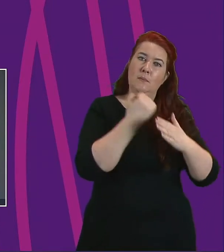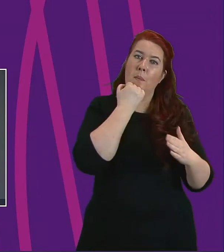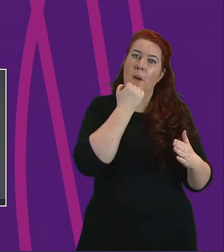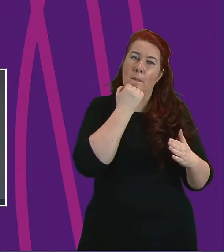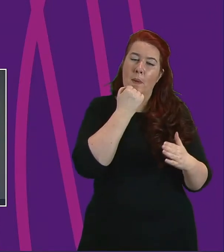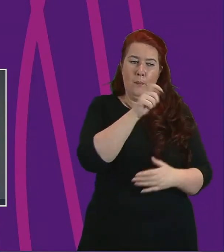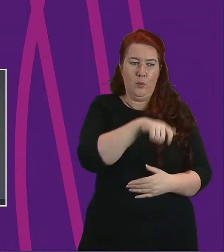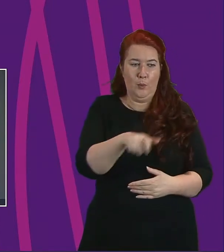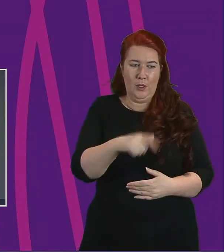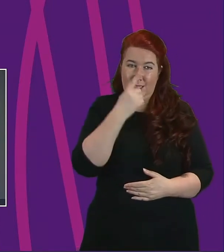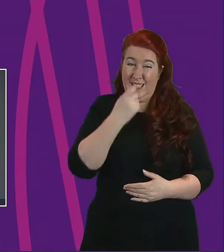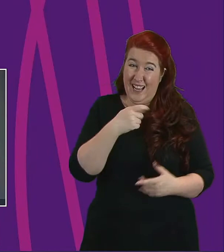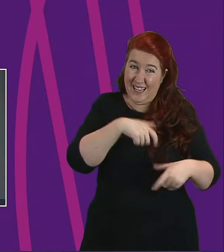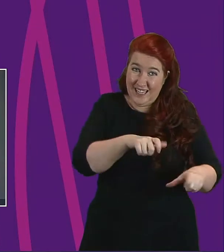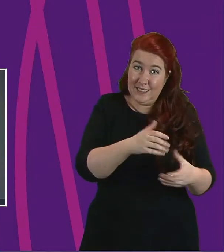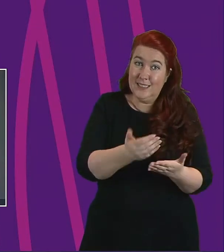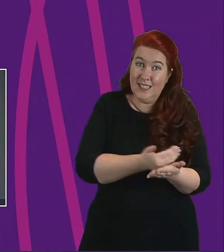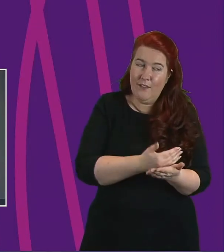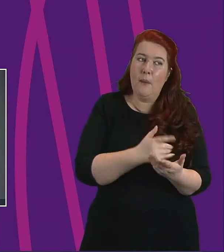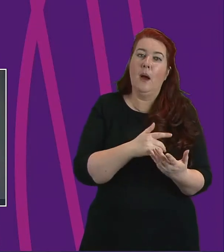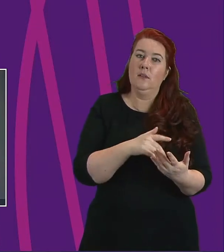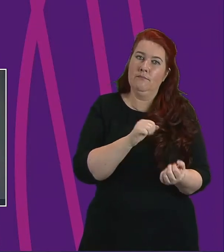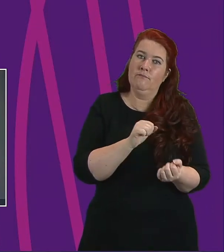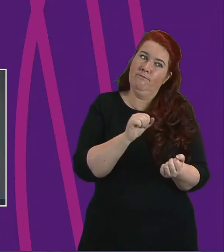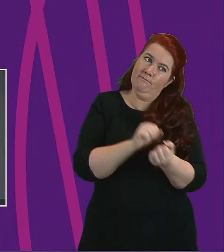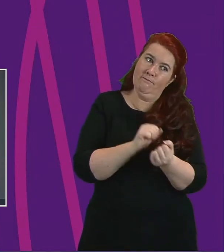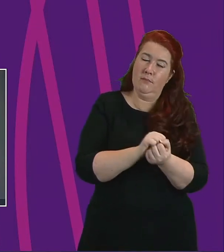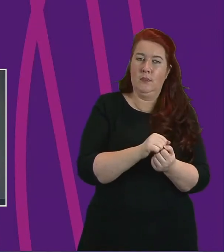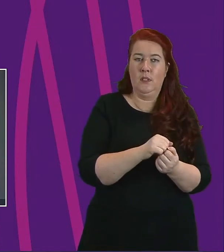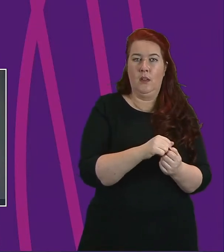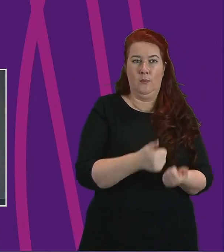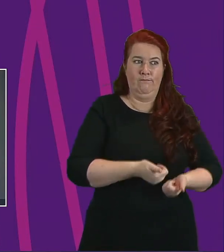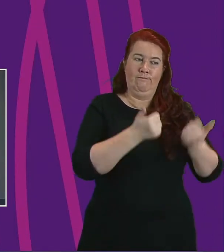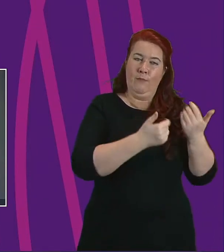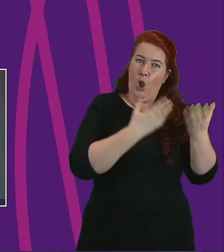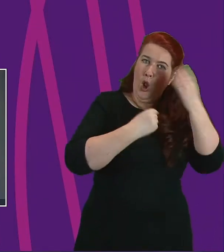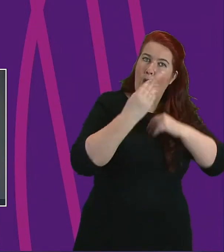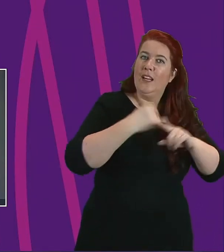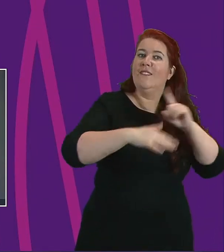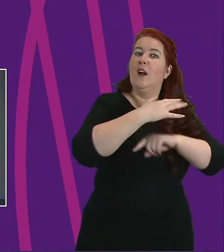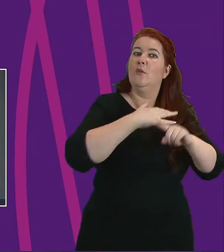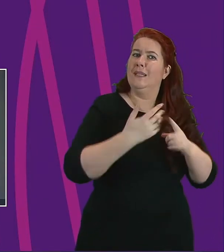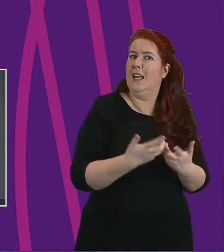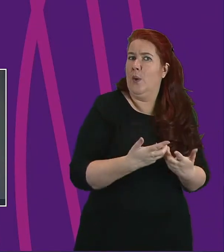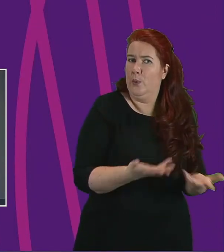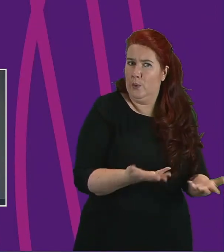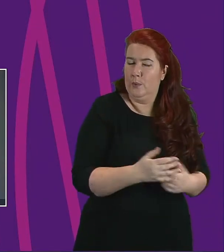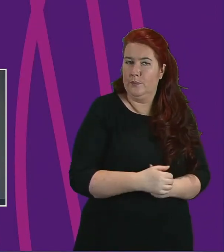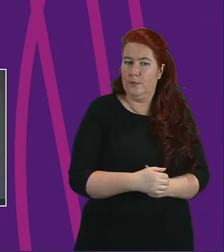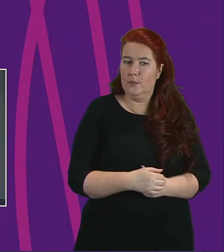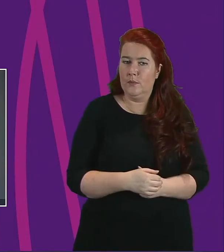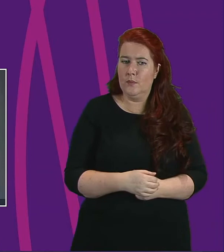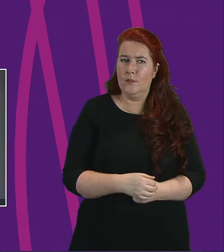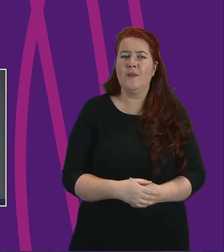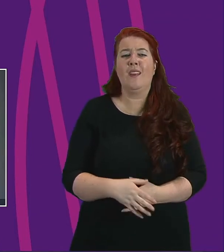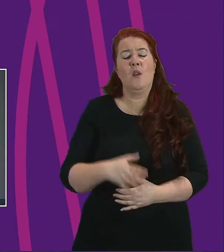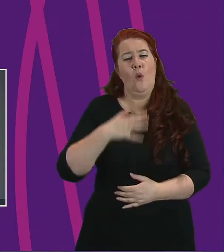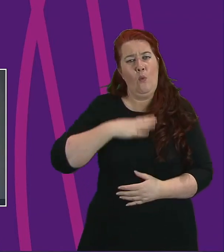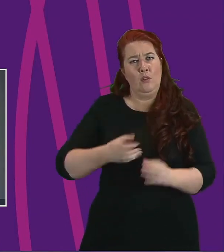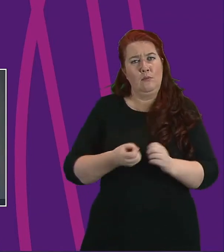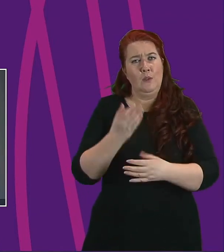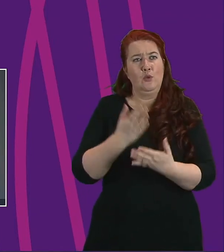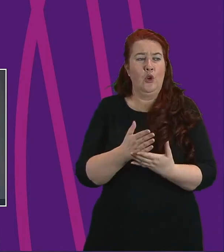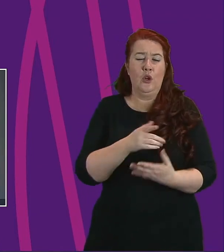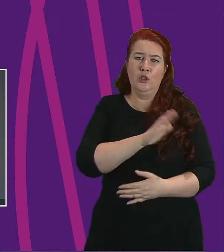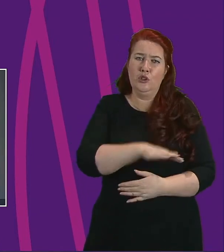one time while maintaining a positive learning environment. We want to maximise the time children can spend with their